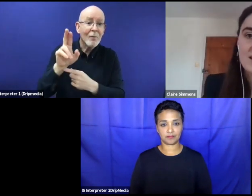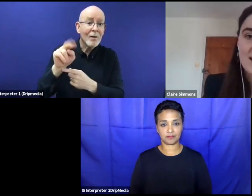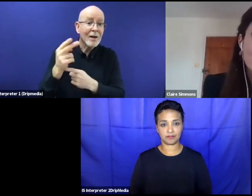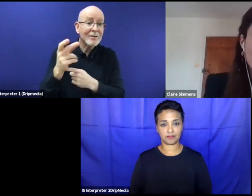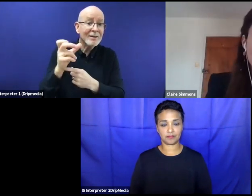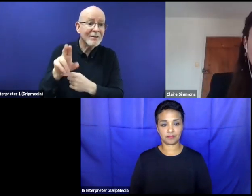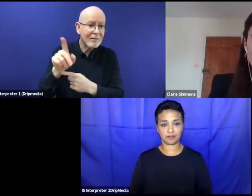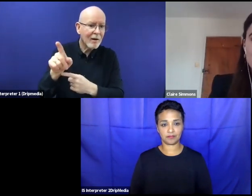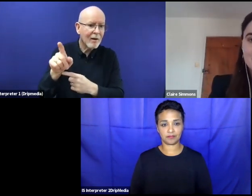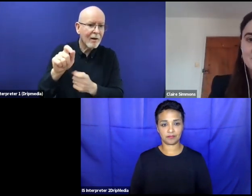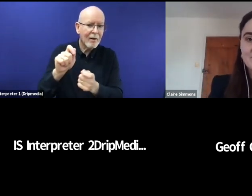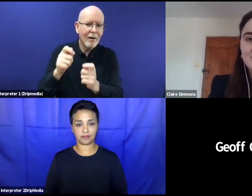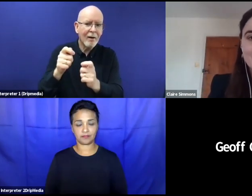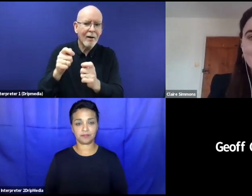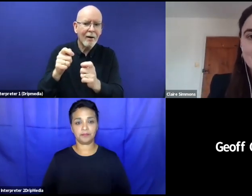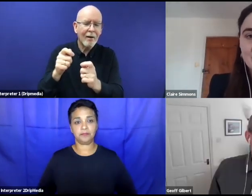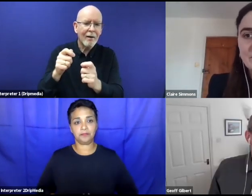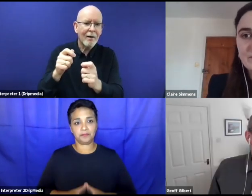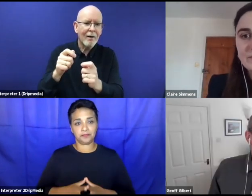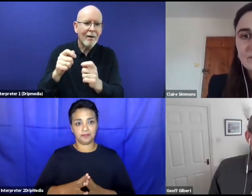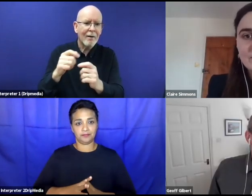fuzzy. Thanks, Geoff.